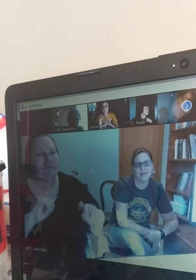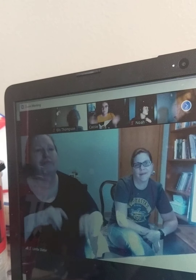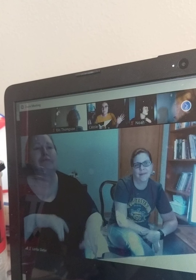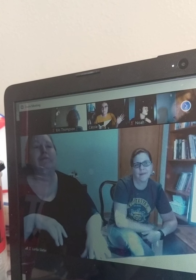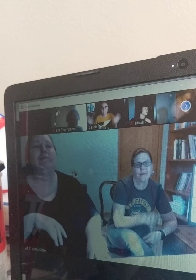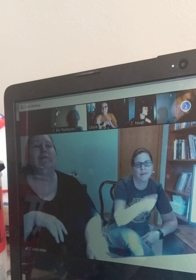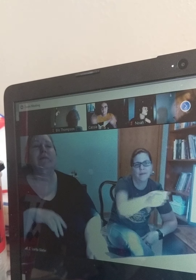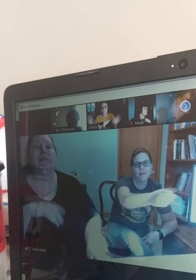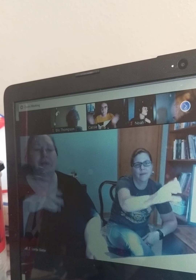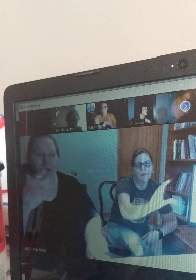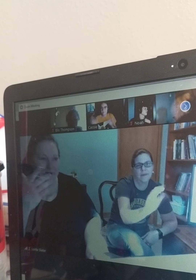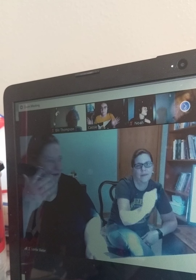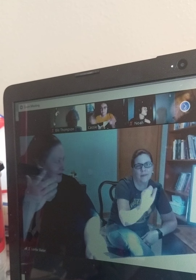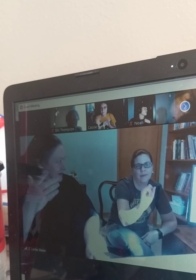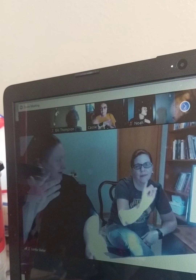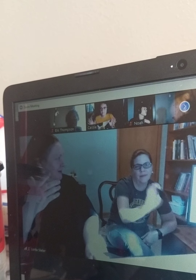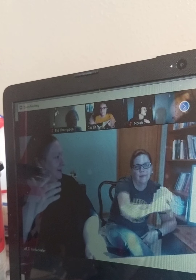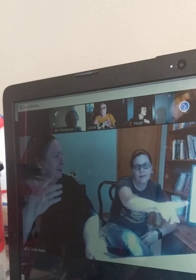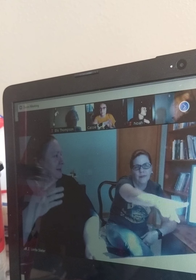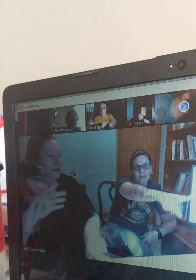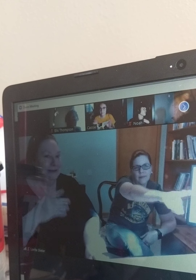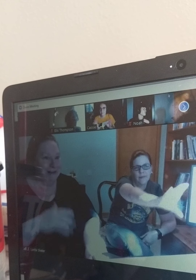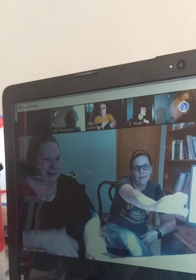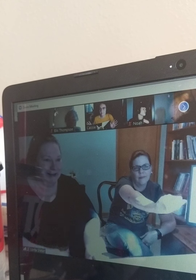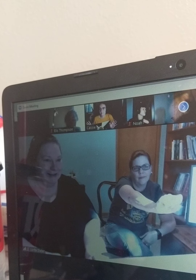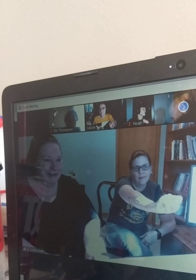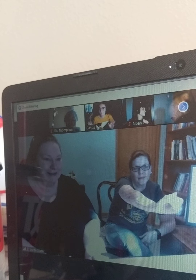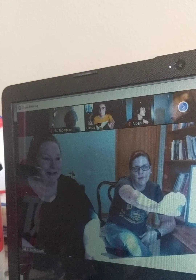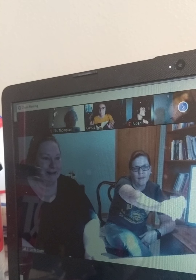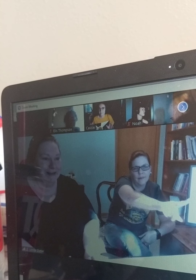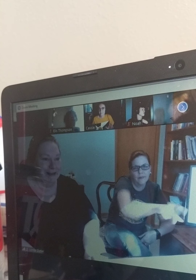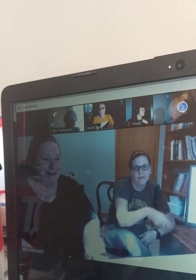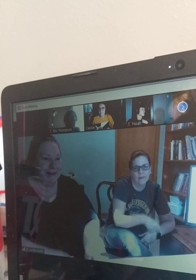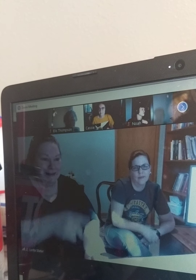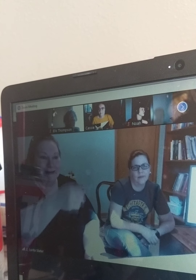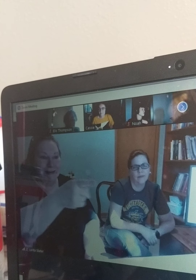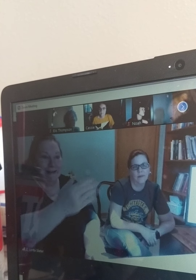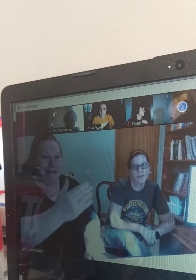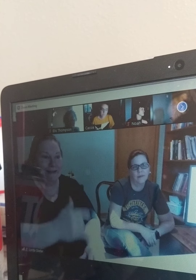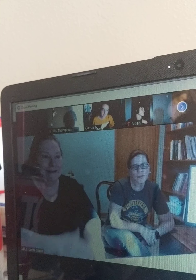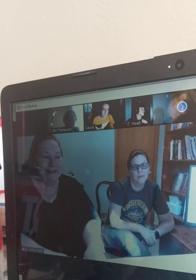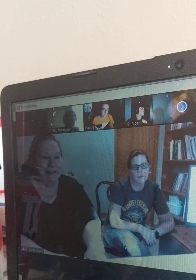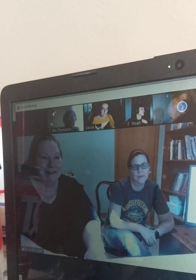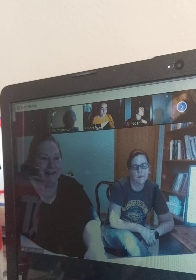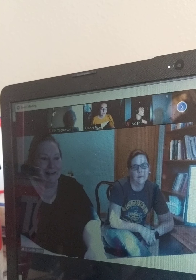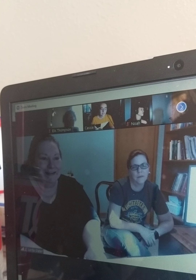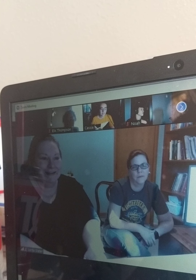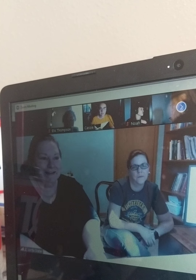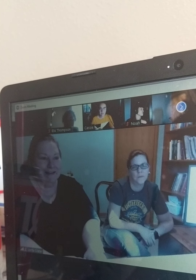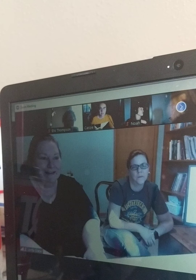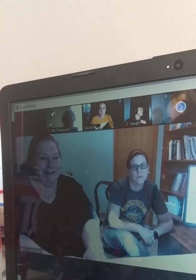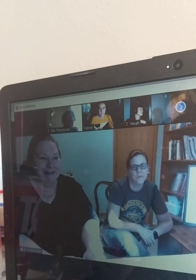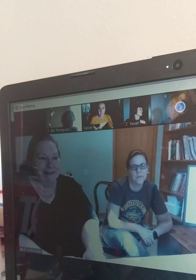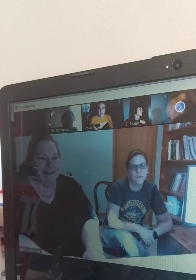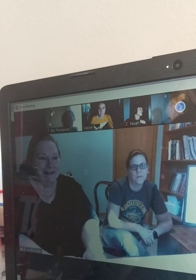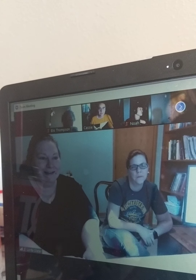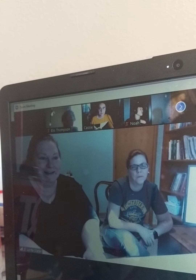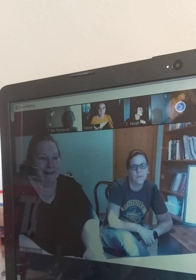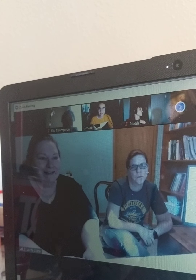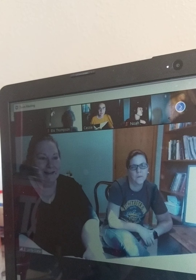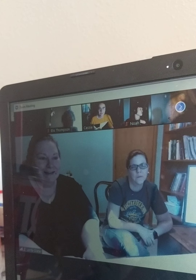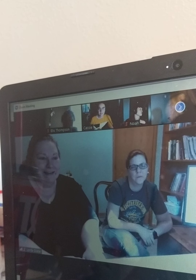and that's fine. For deaf people, we're very facially expressive. And Janet says someone has a question. Go ahead